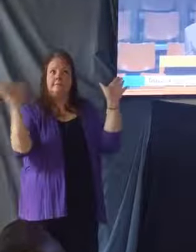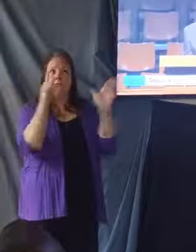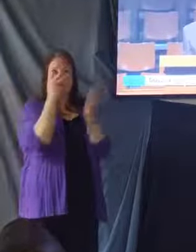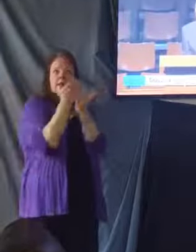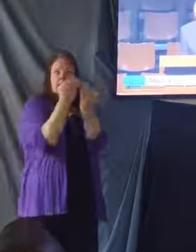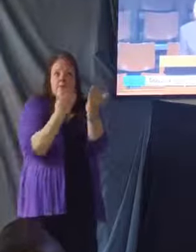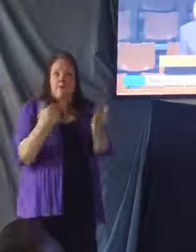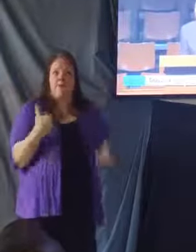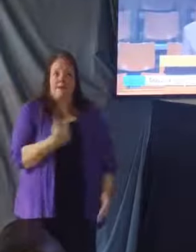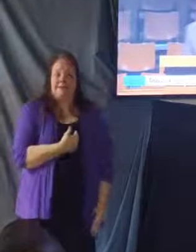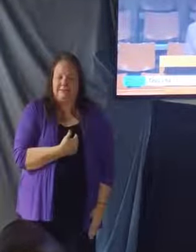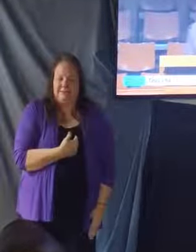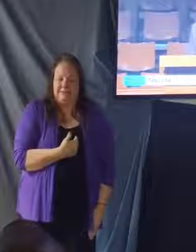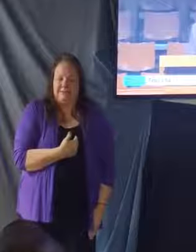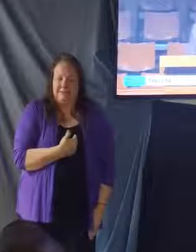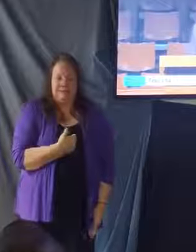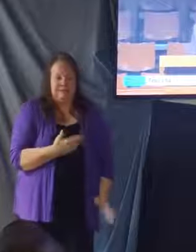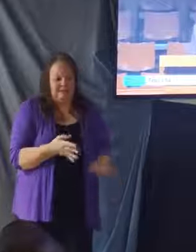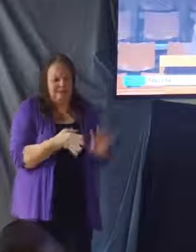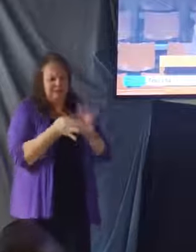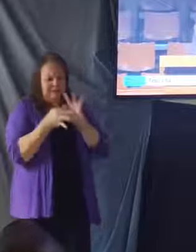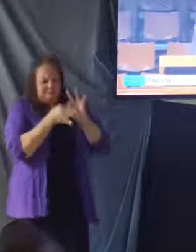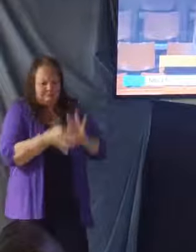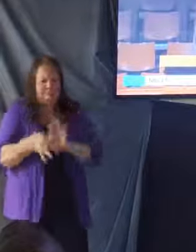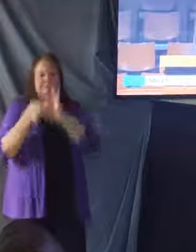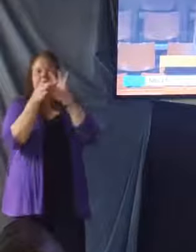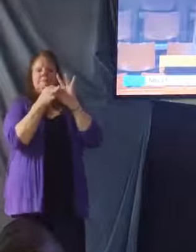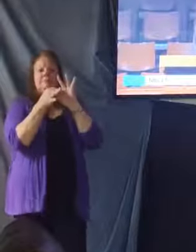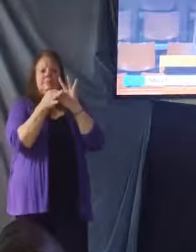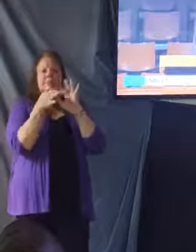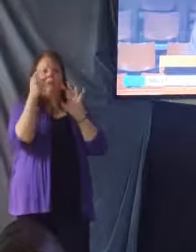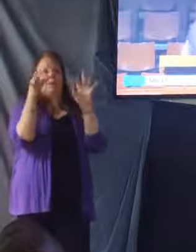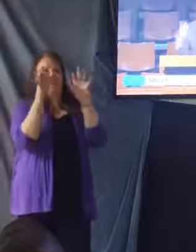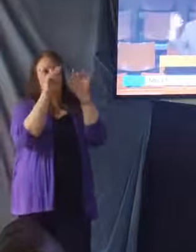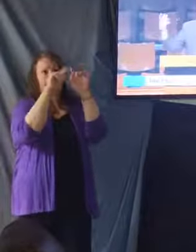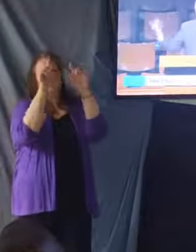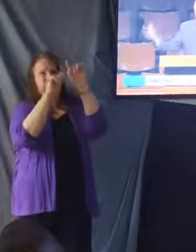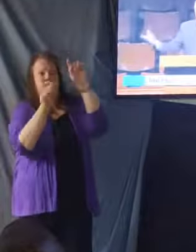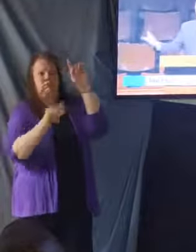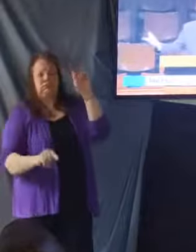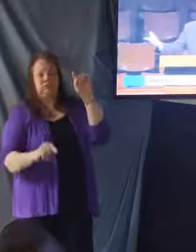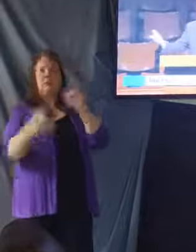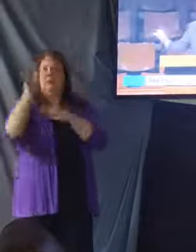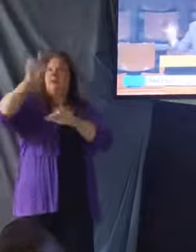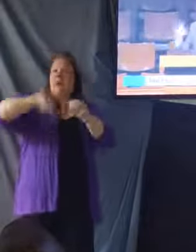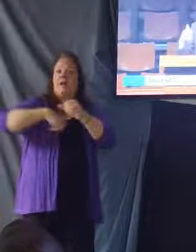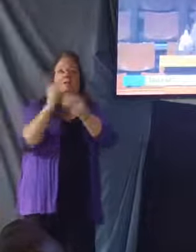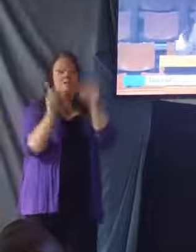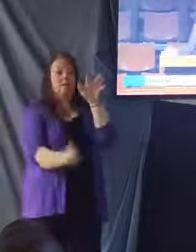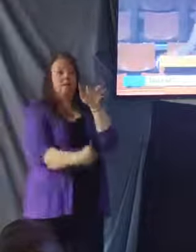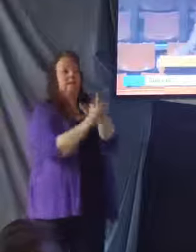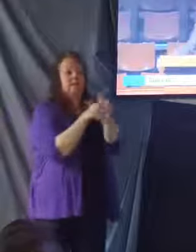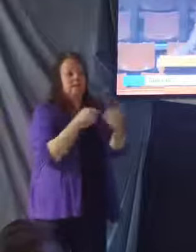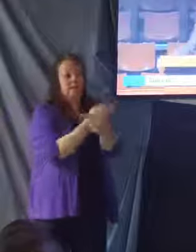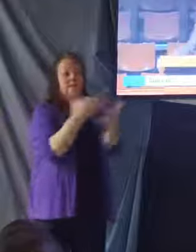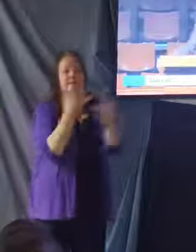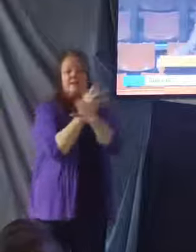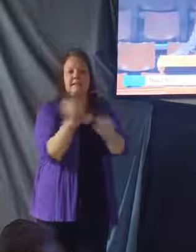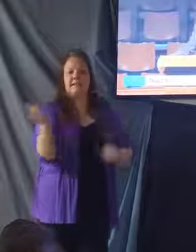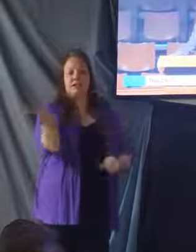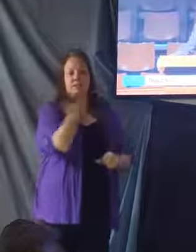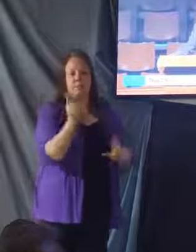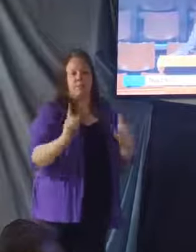us. So you see how he ties this all together in this one long sentence. The grace of God has appeared, bringing salvation to